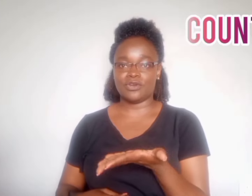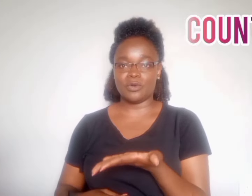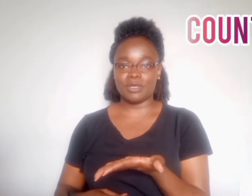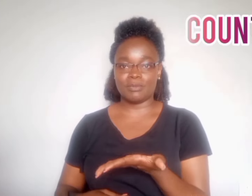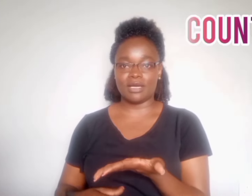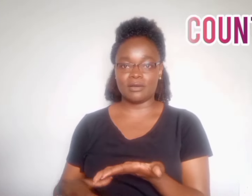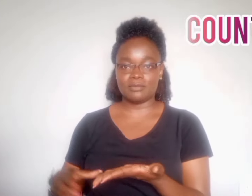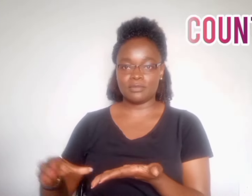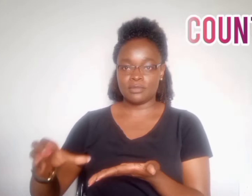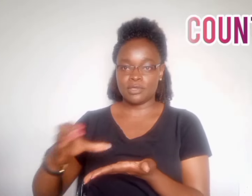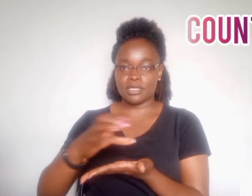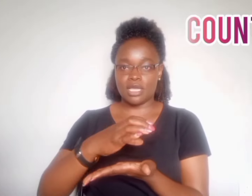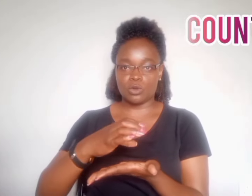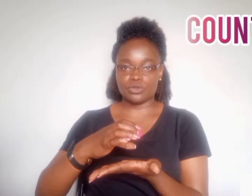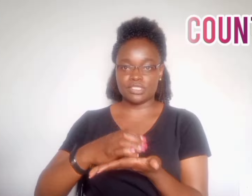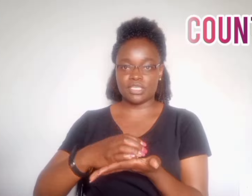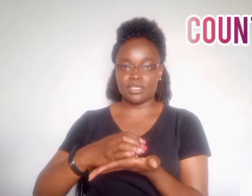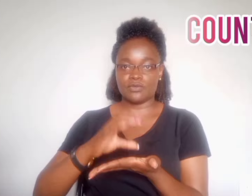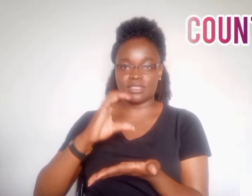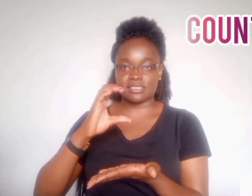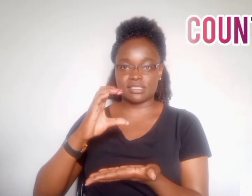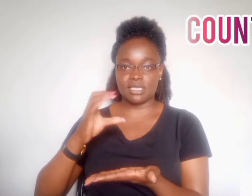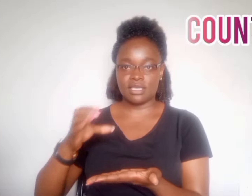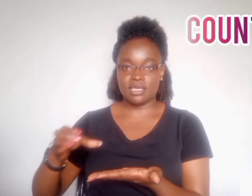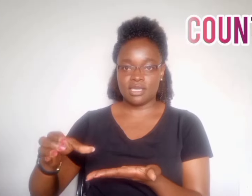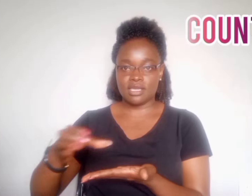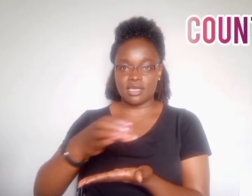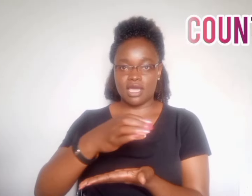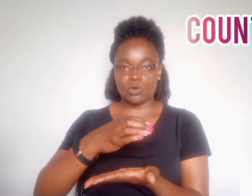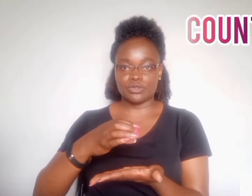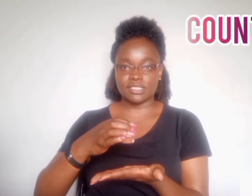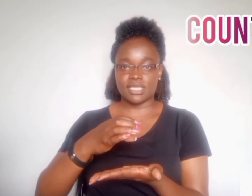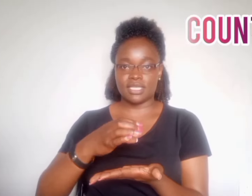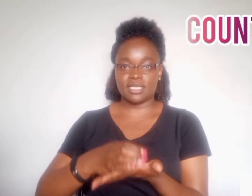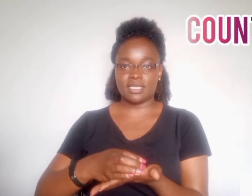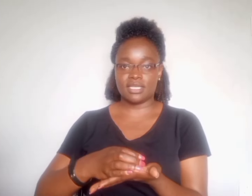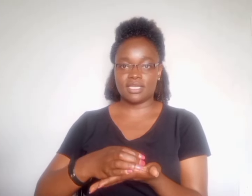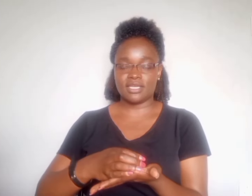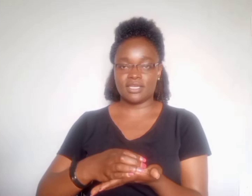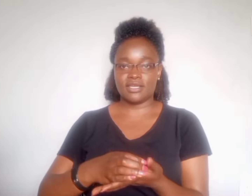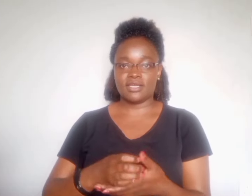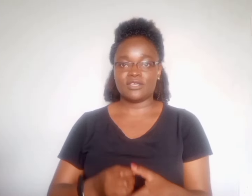your open palm, county with a C. County.